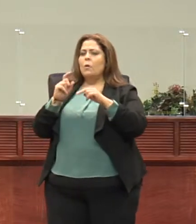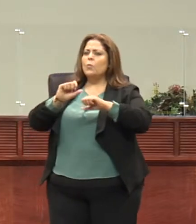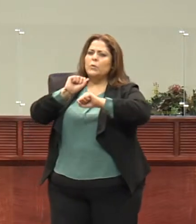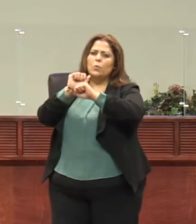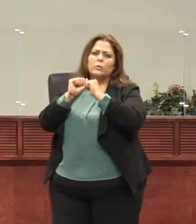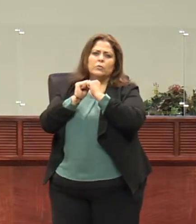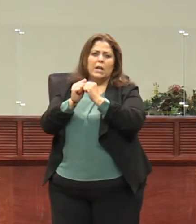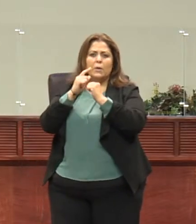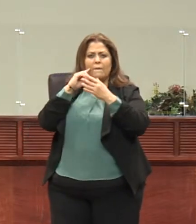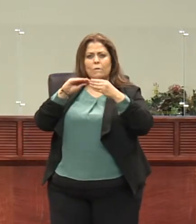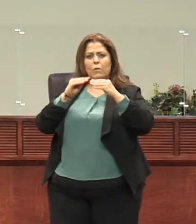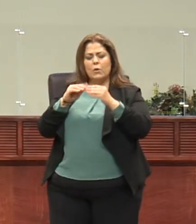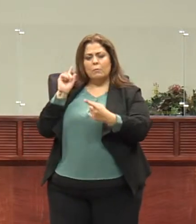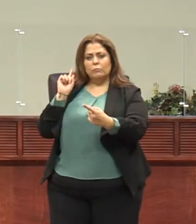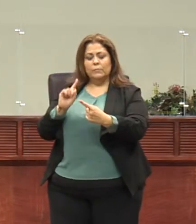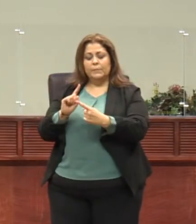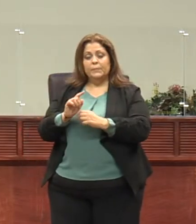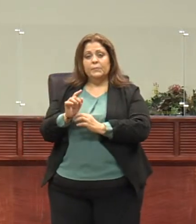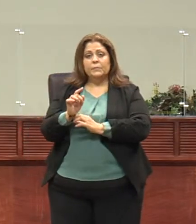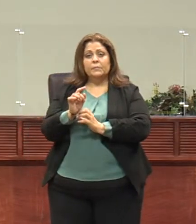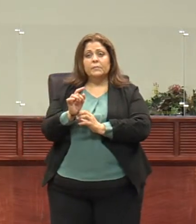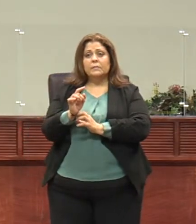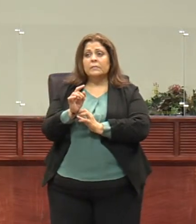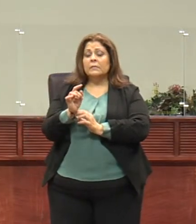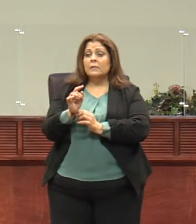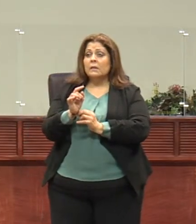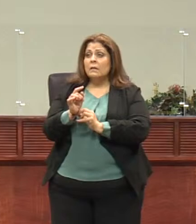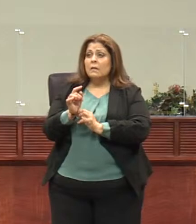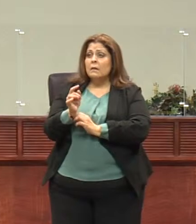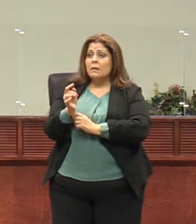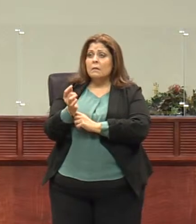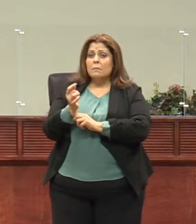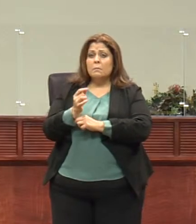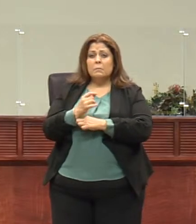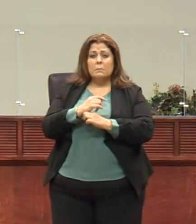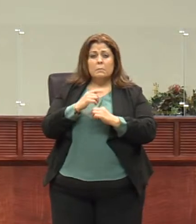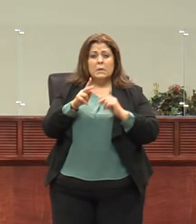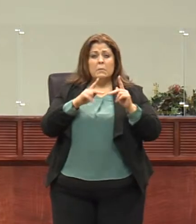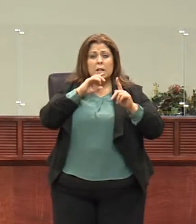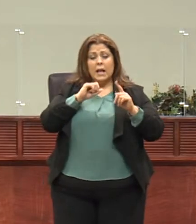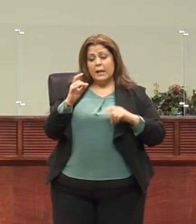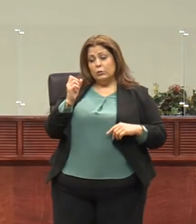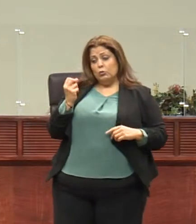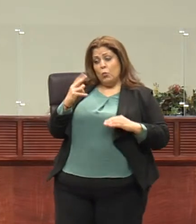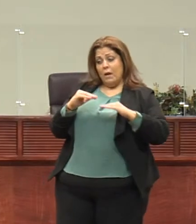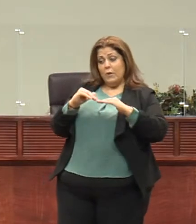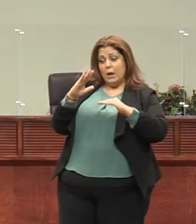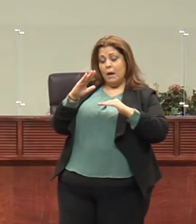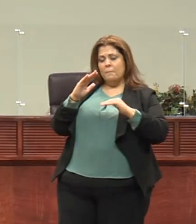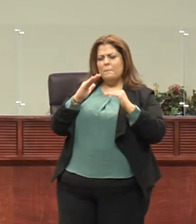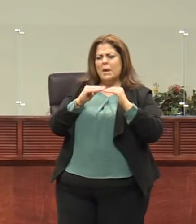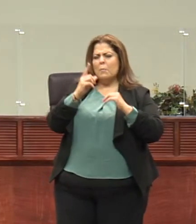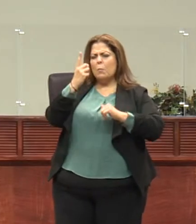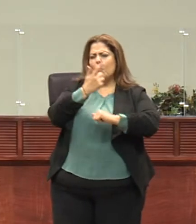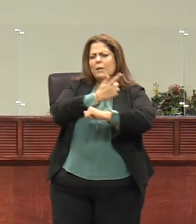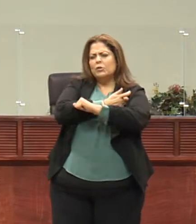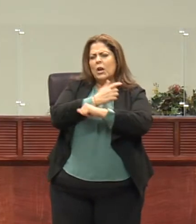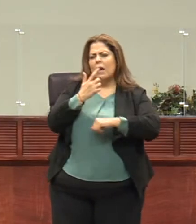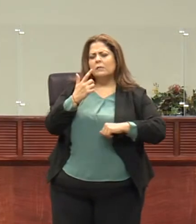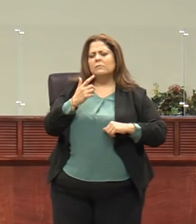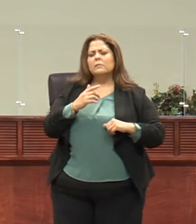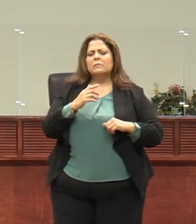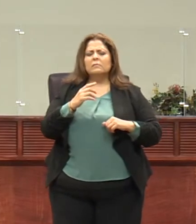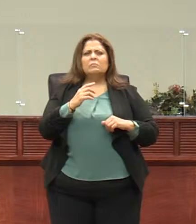down. As for the number of residents ages 12 and up who have at least one shot of the vaccine, the Department of